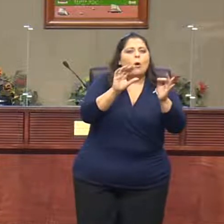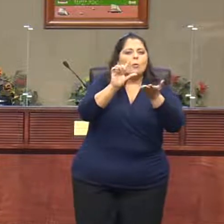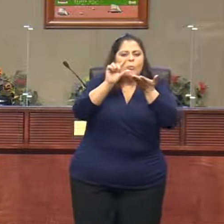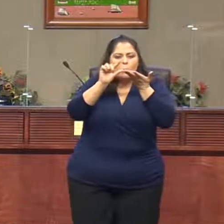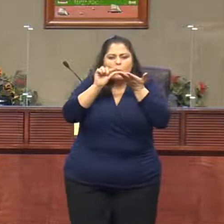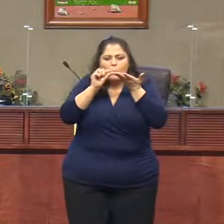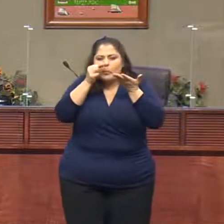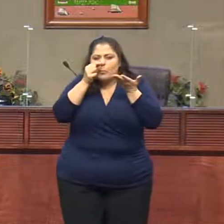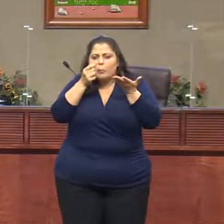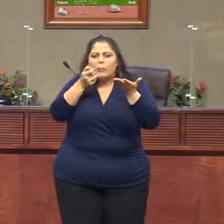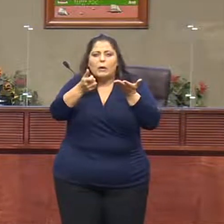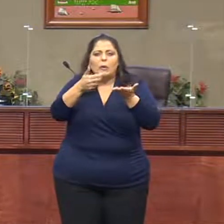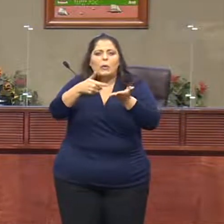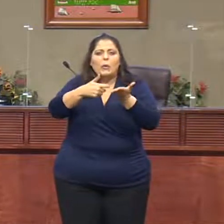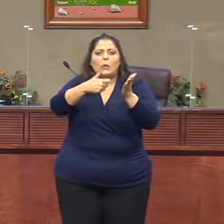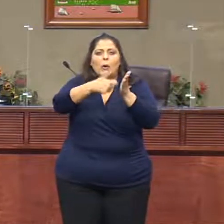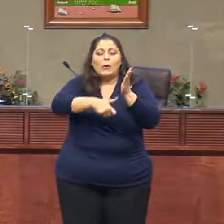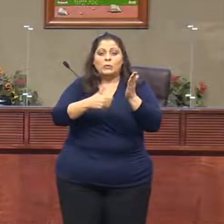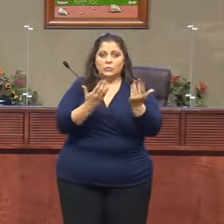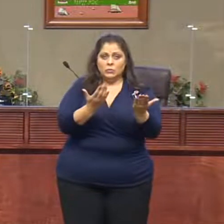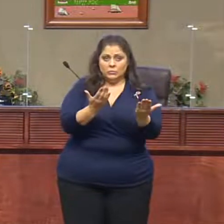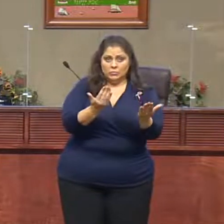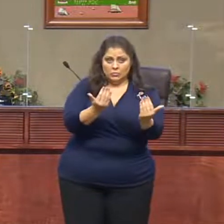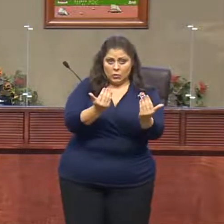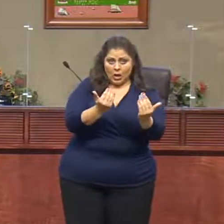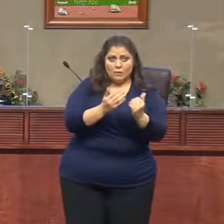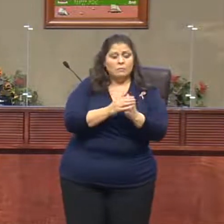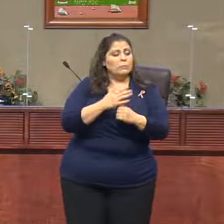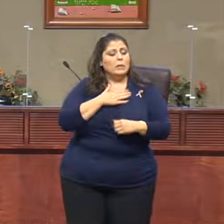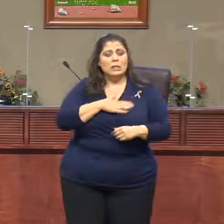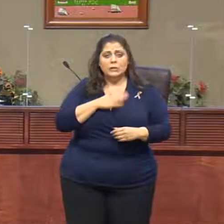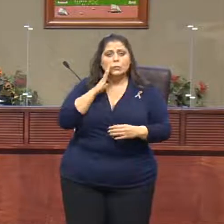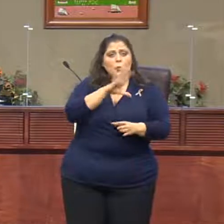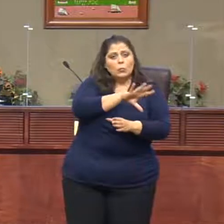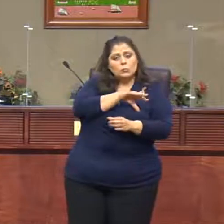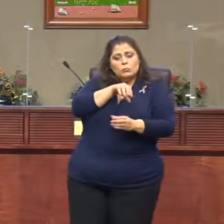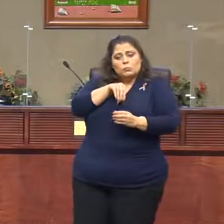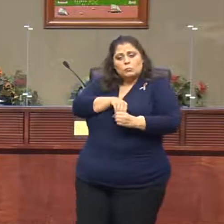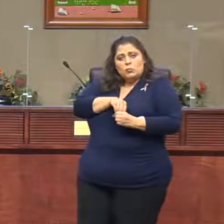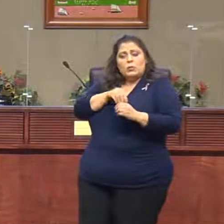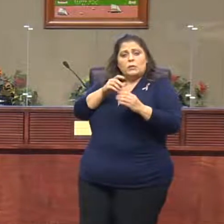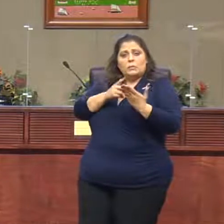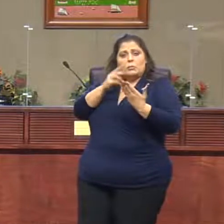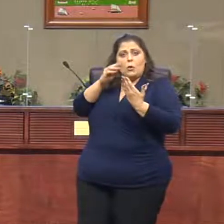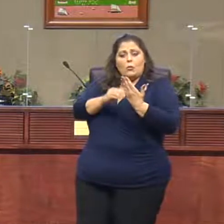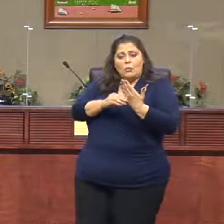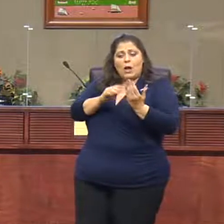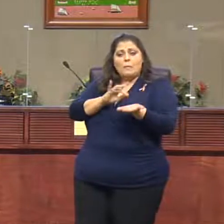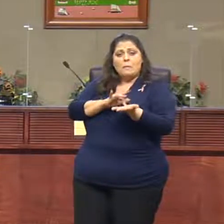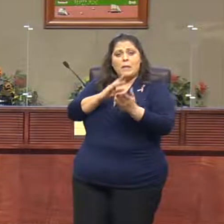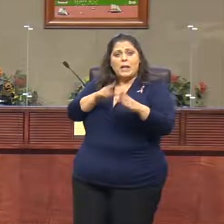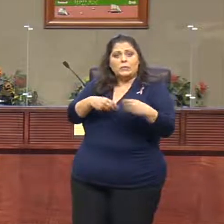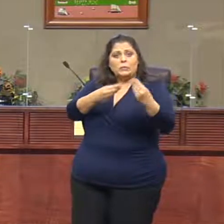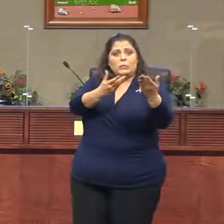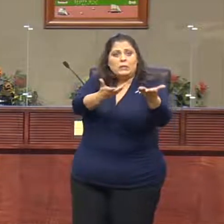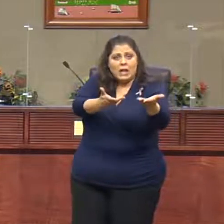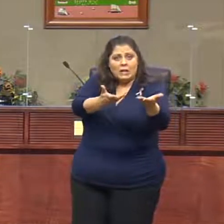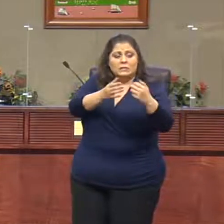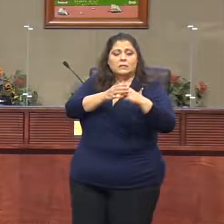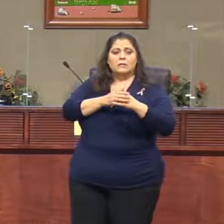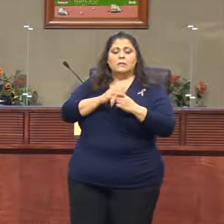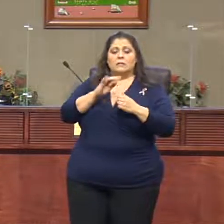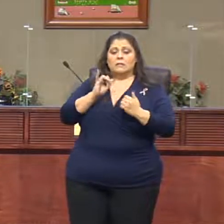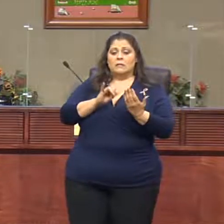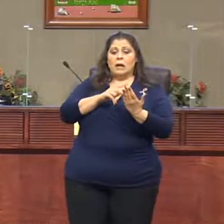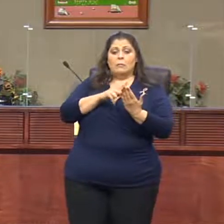So you can come to us, we will engage you in the program and provide you with the medication. That program is an